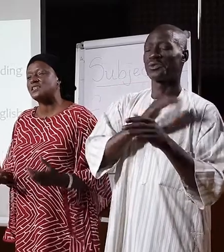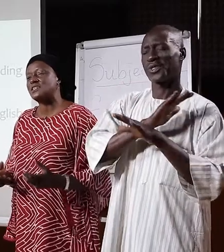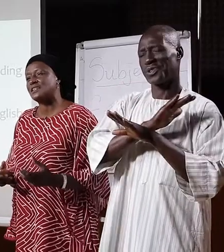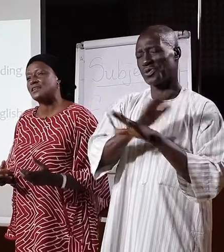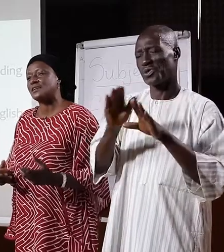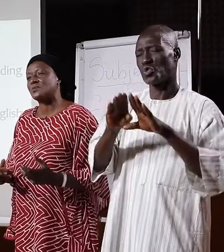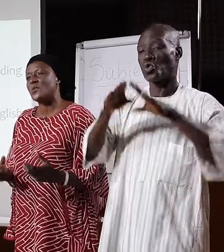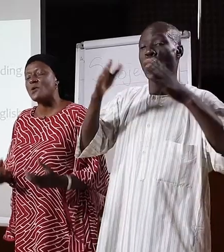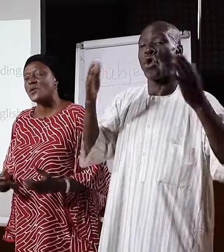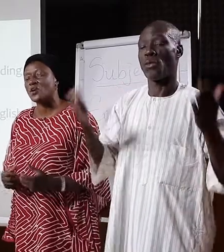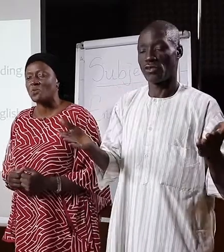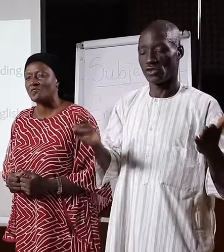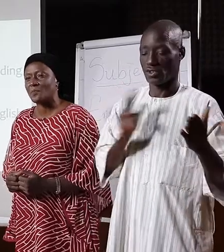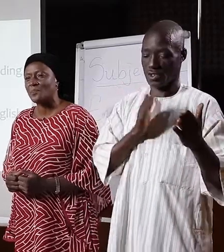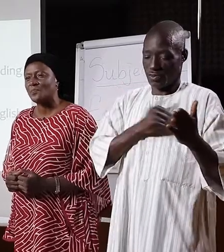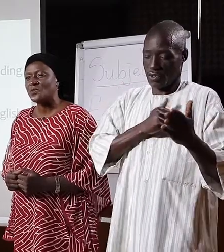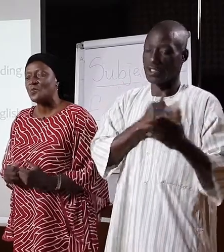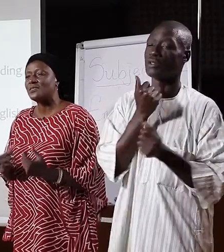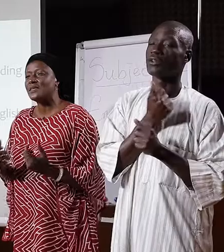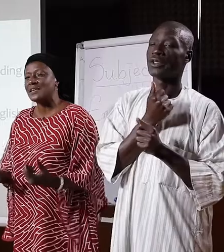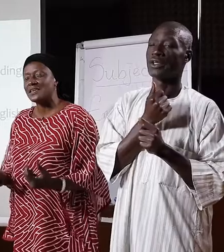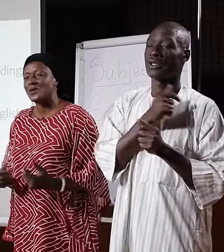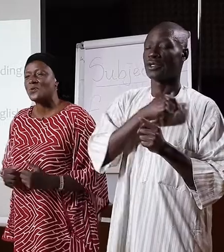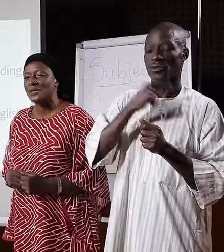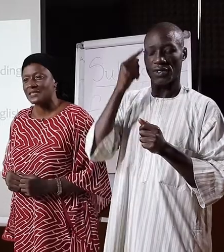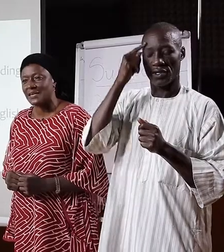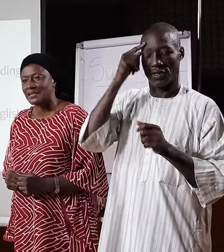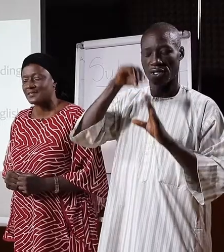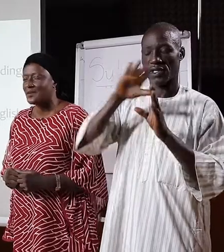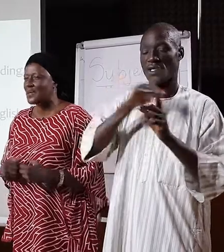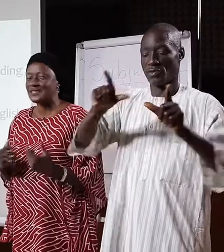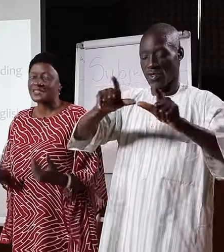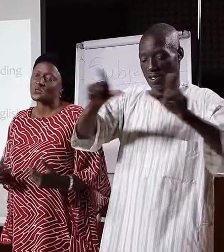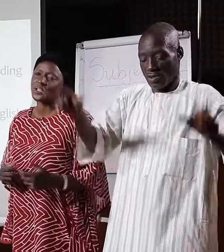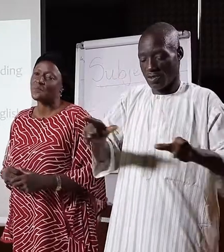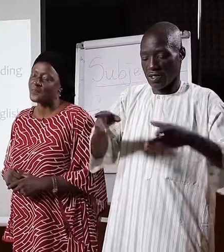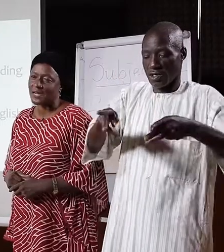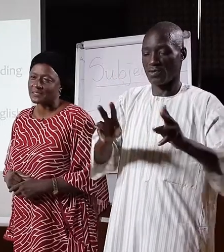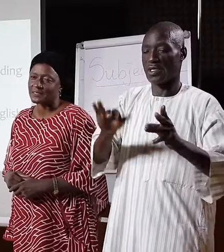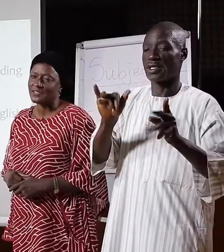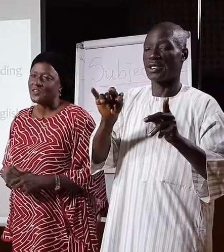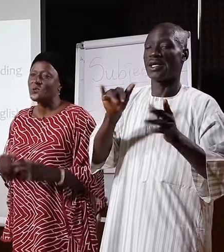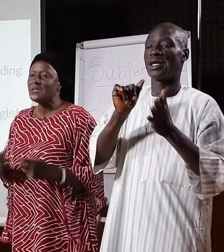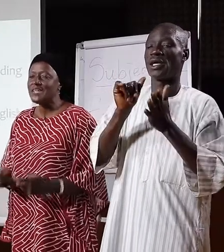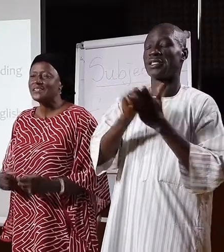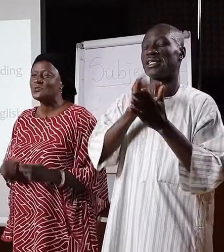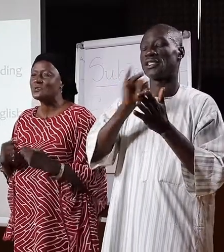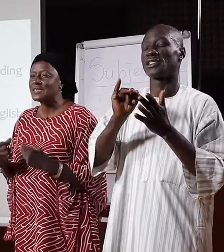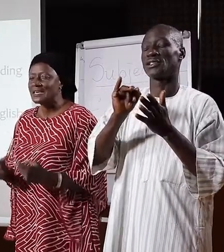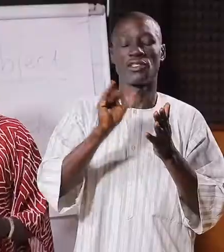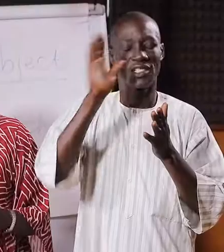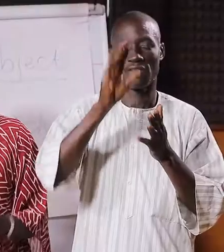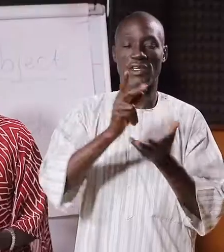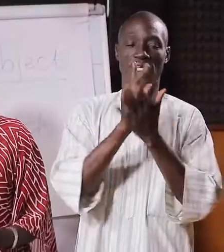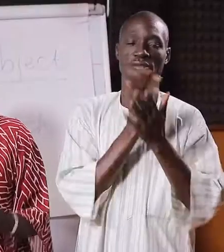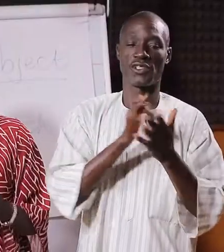to where we are coming from. We think in our local dialects, but that is not helping matters. You need to